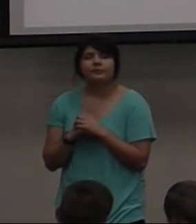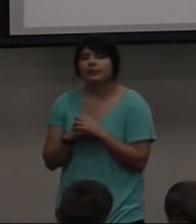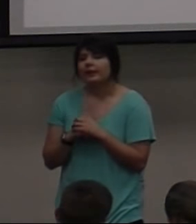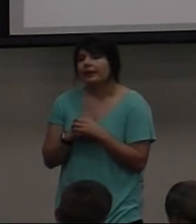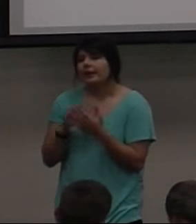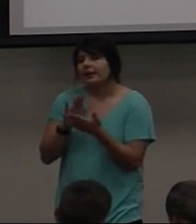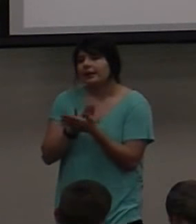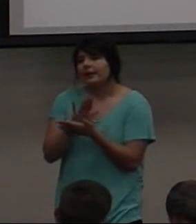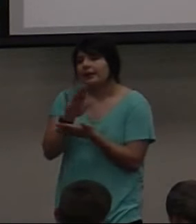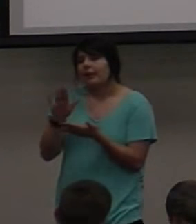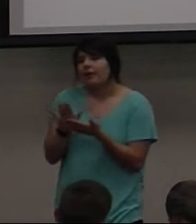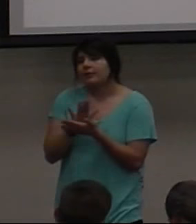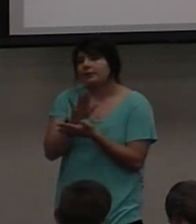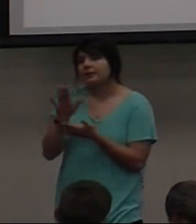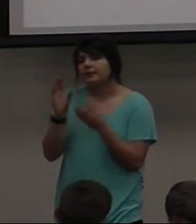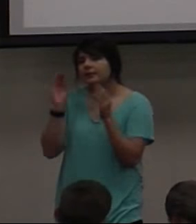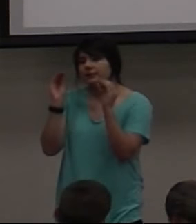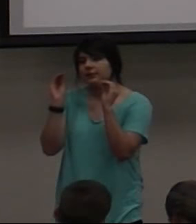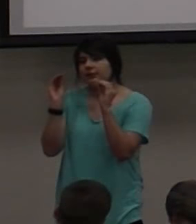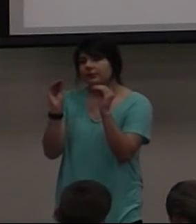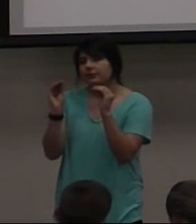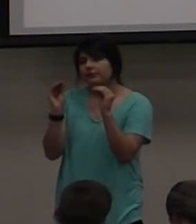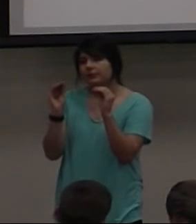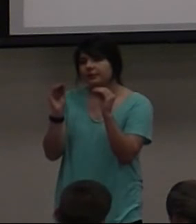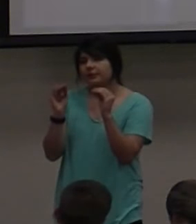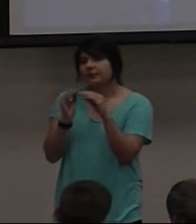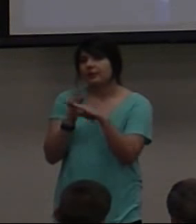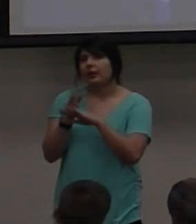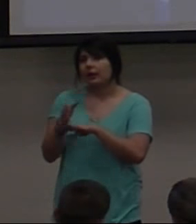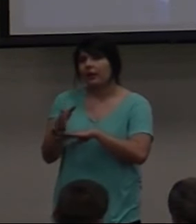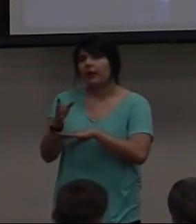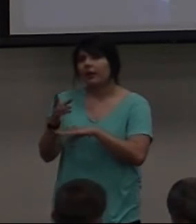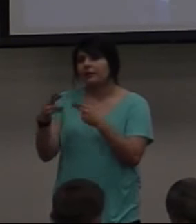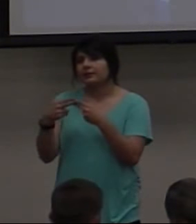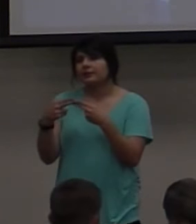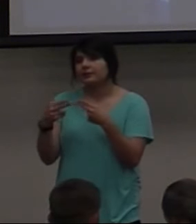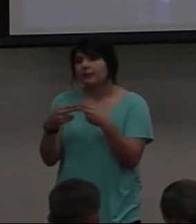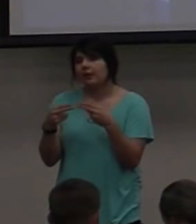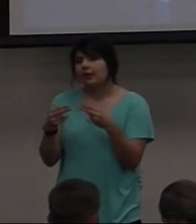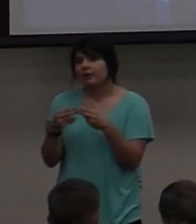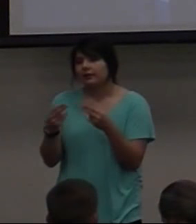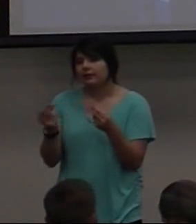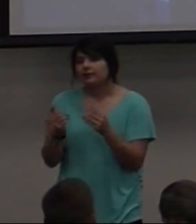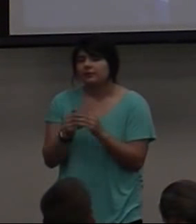Campus teaching, I think, is the next slide.